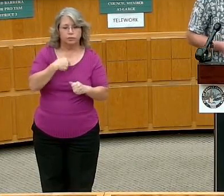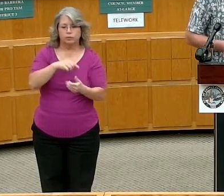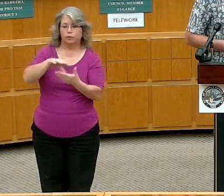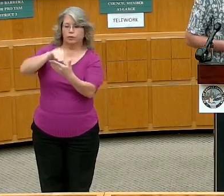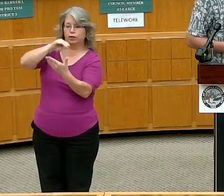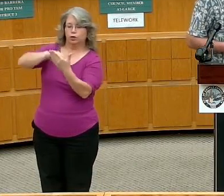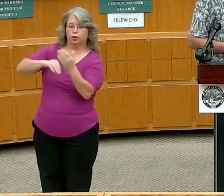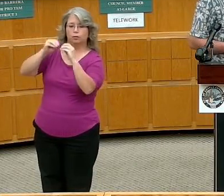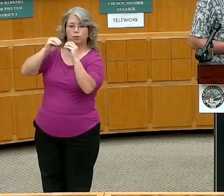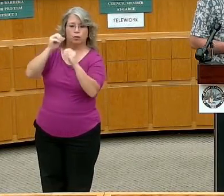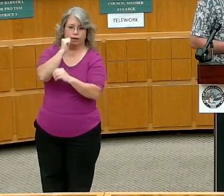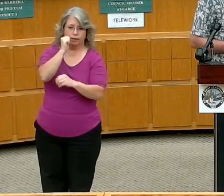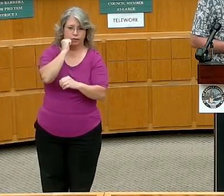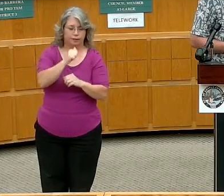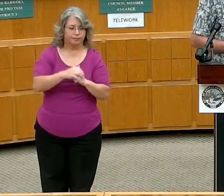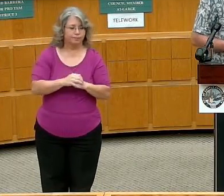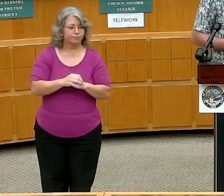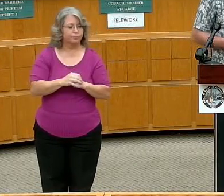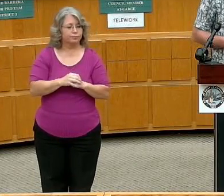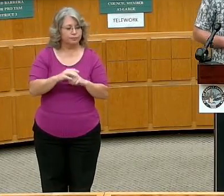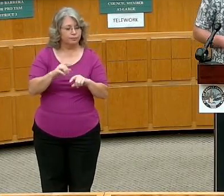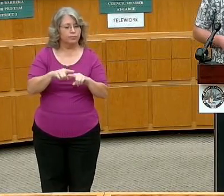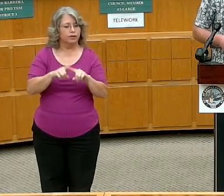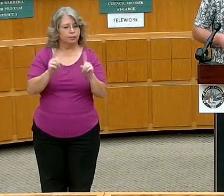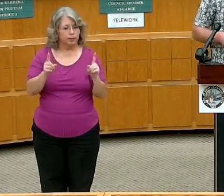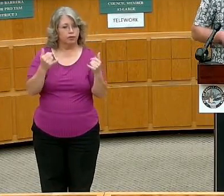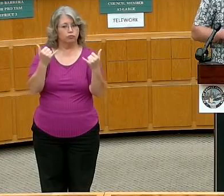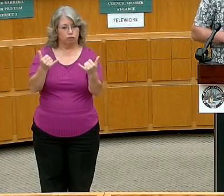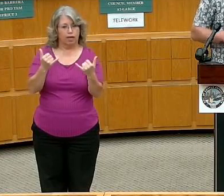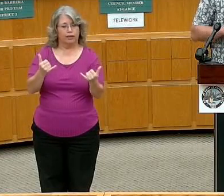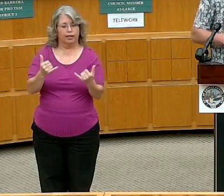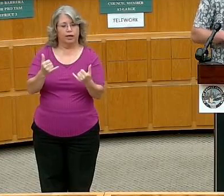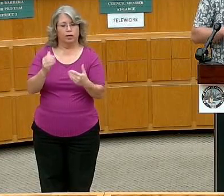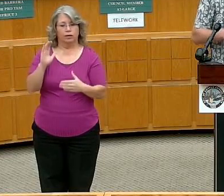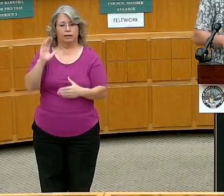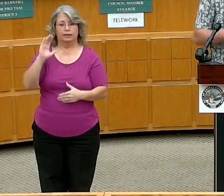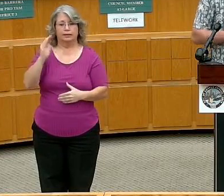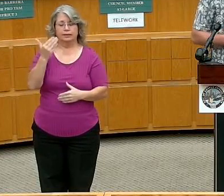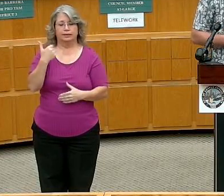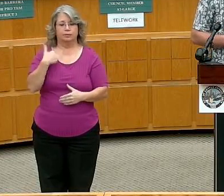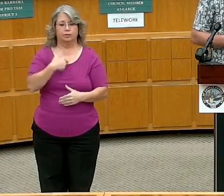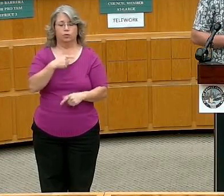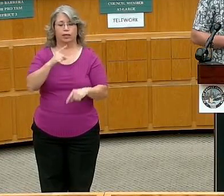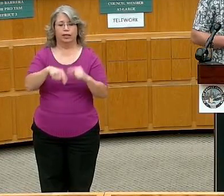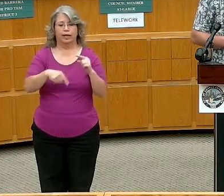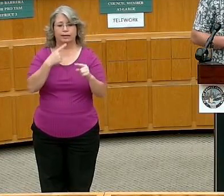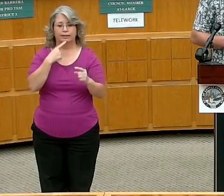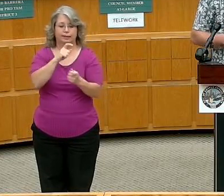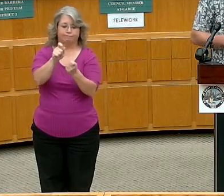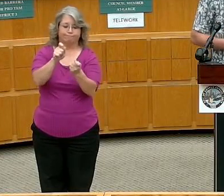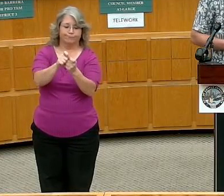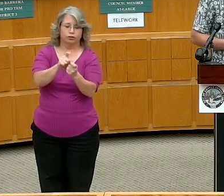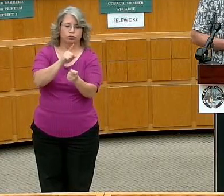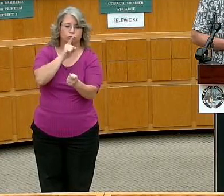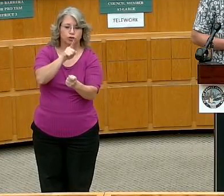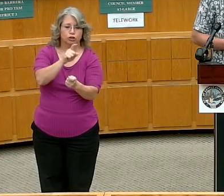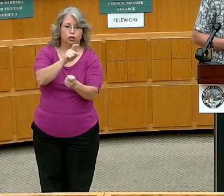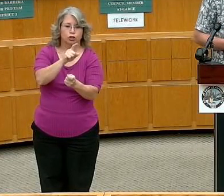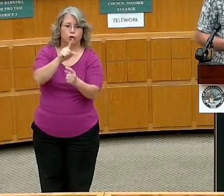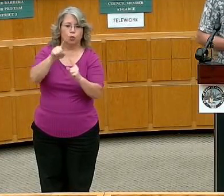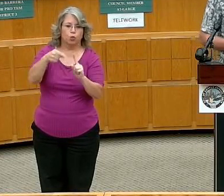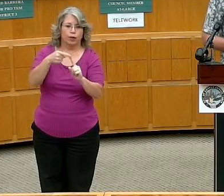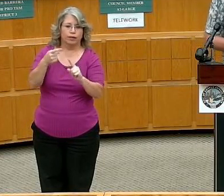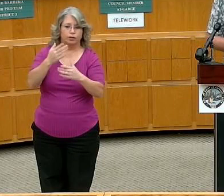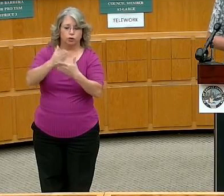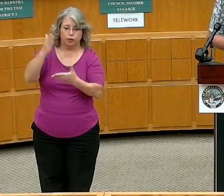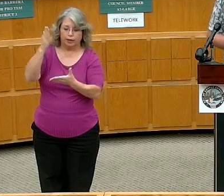day, it would seem that right now we're not sure when we can end it, but we know that today's definitely not that